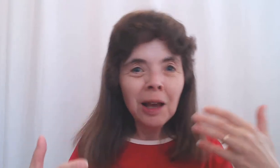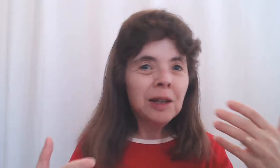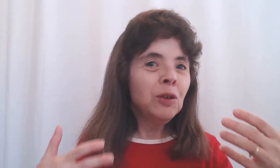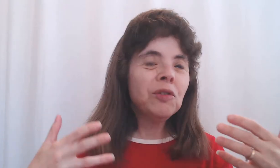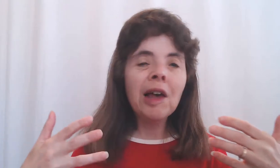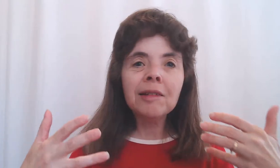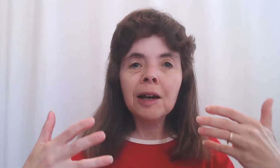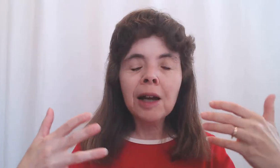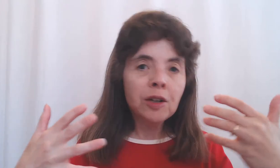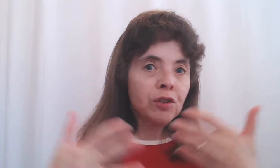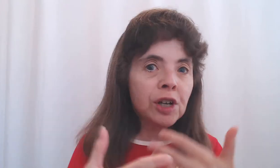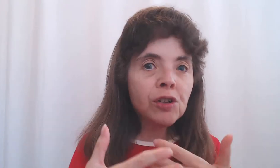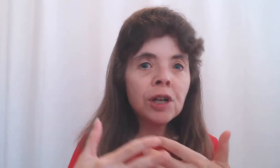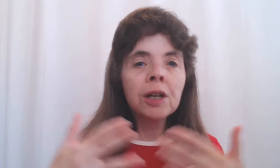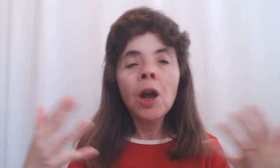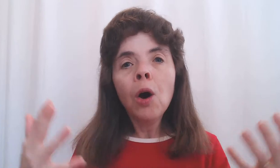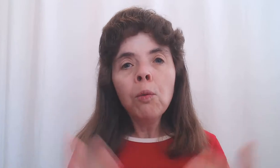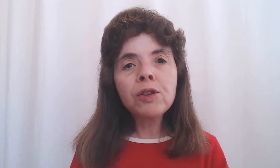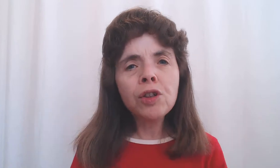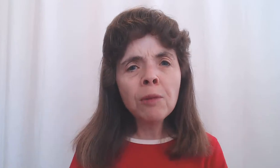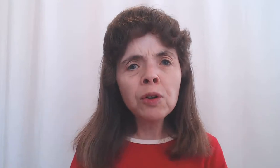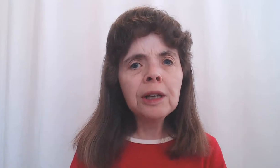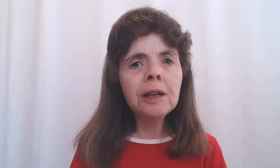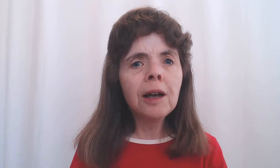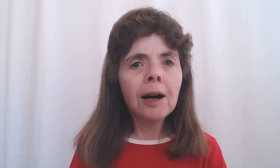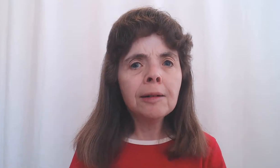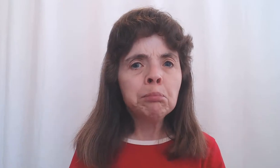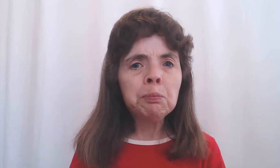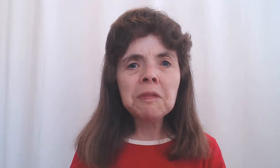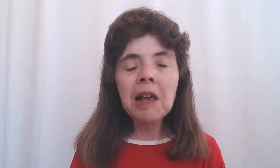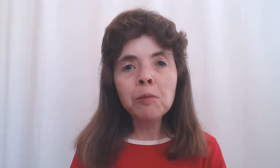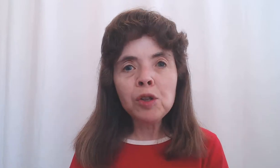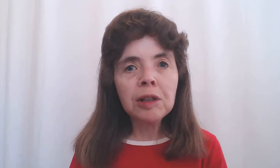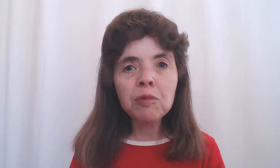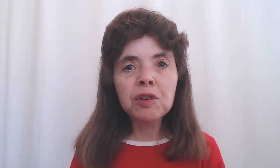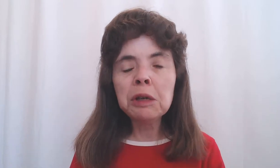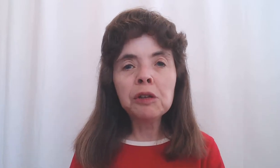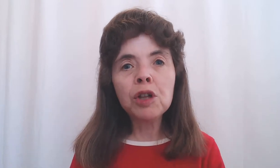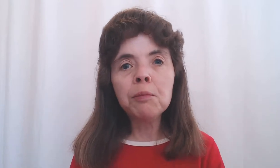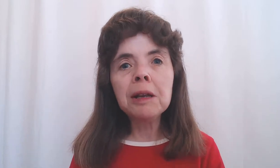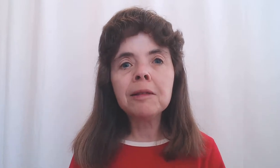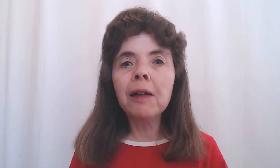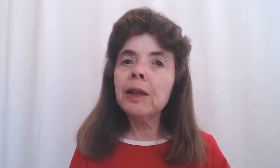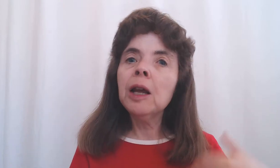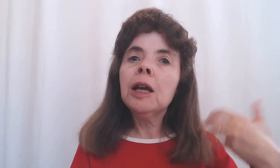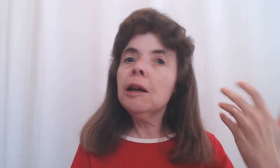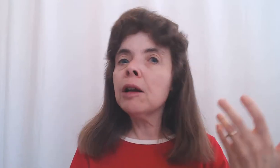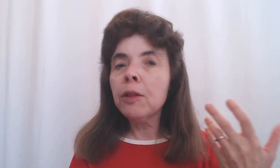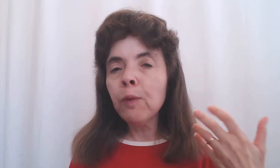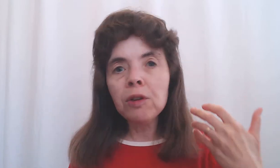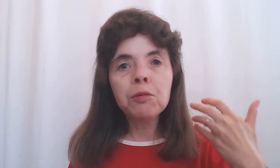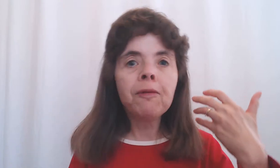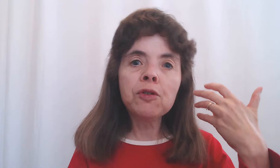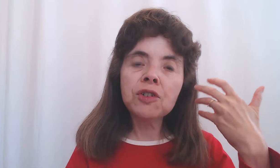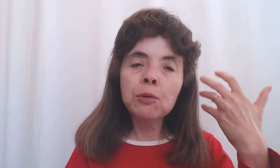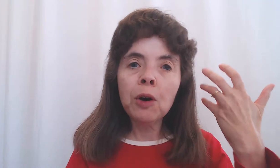used as a contradiction. What's generally said, which seems to me legitimate, is that the hearing of the voice refers to their